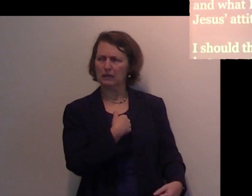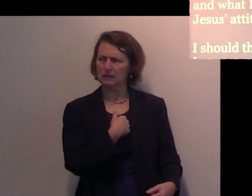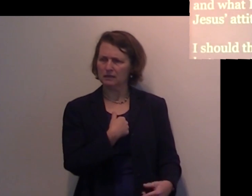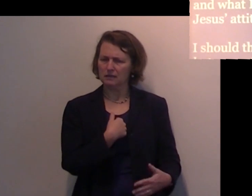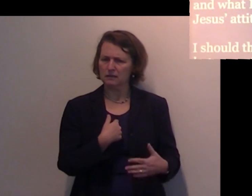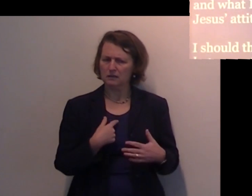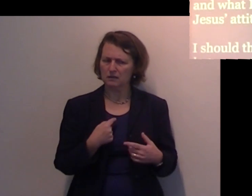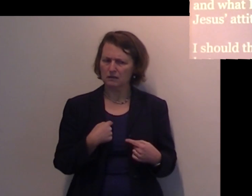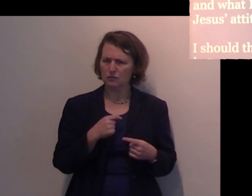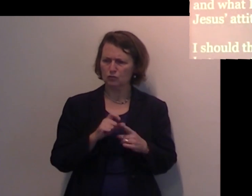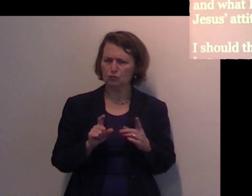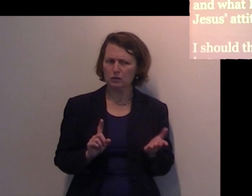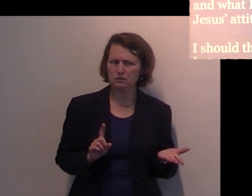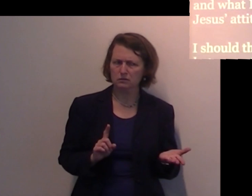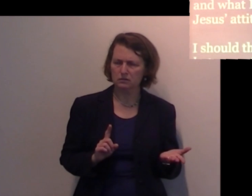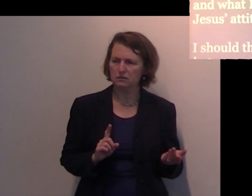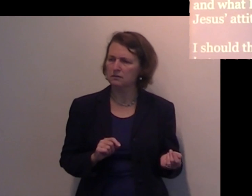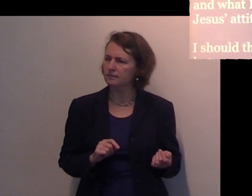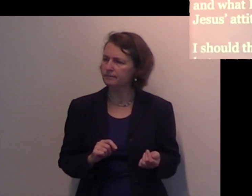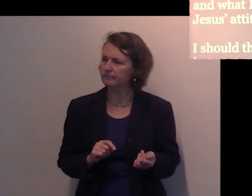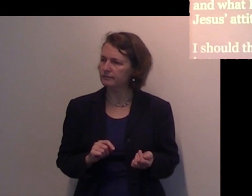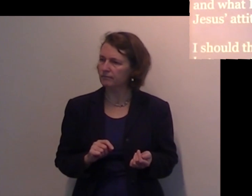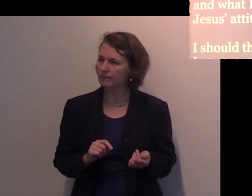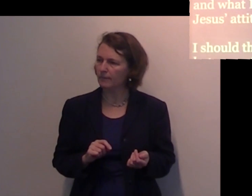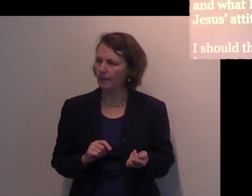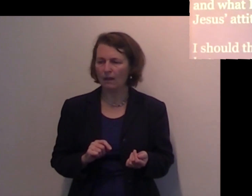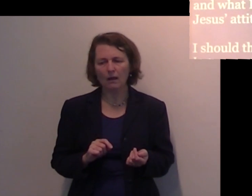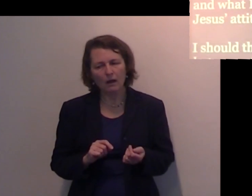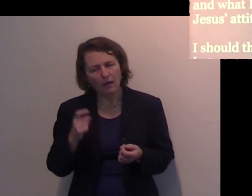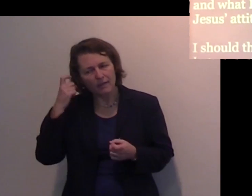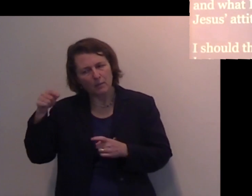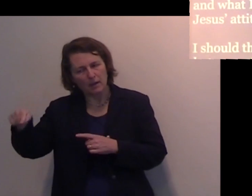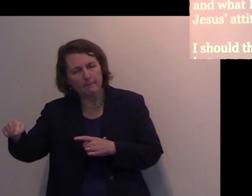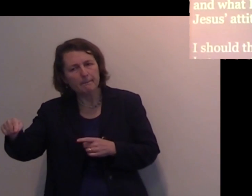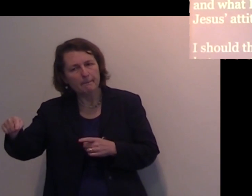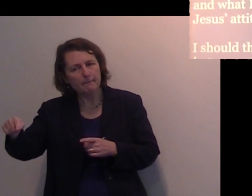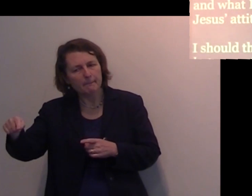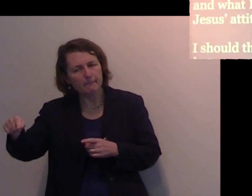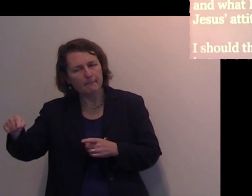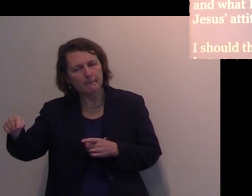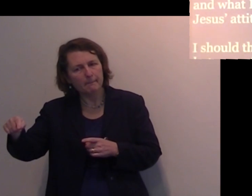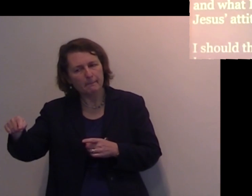What should I do? I should think about Jesus and what he suffered.